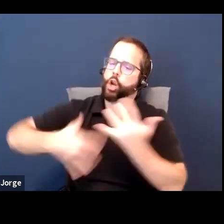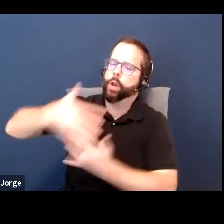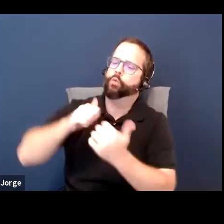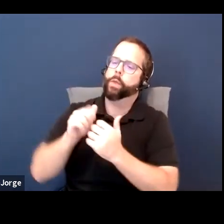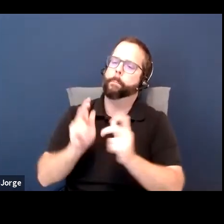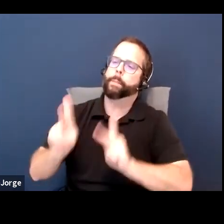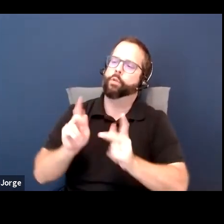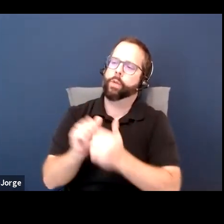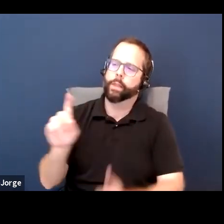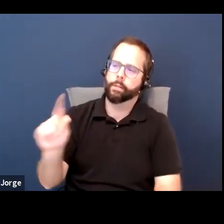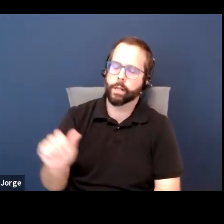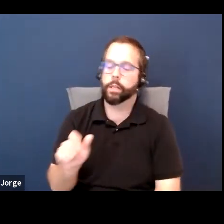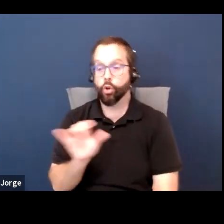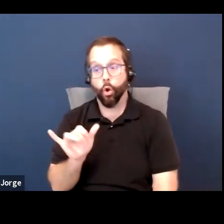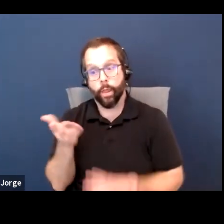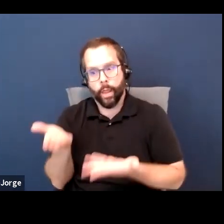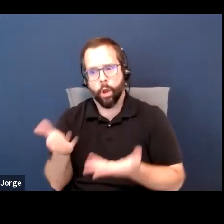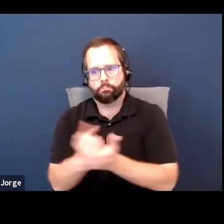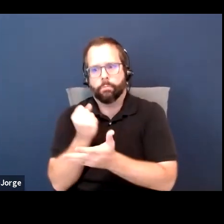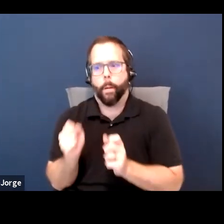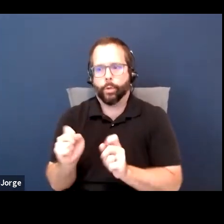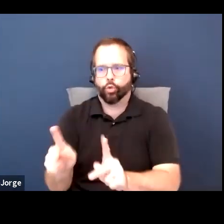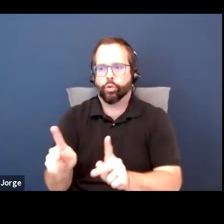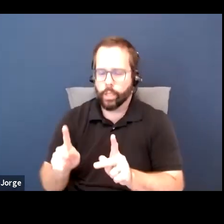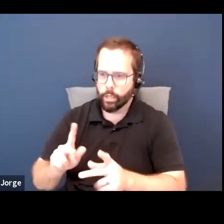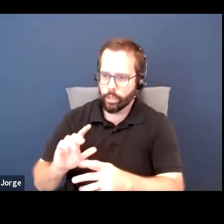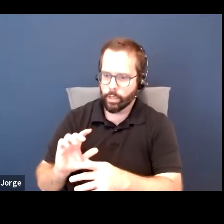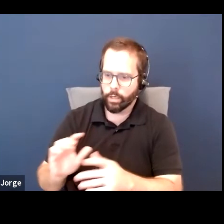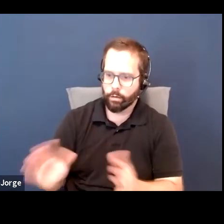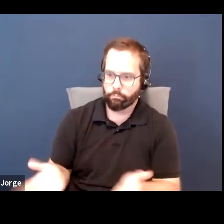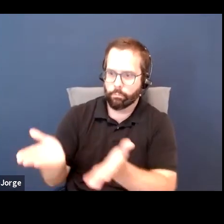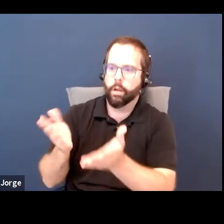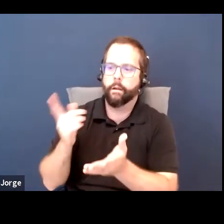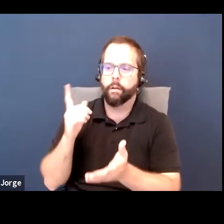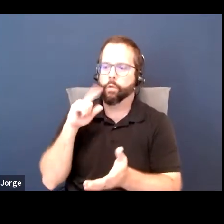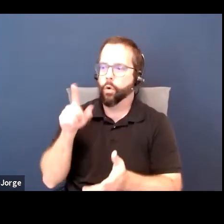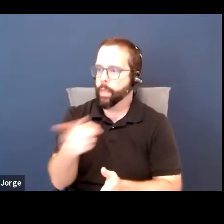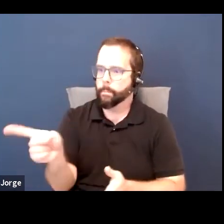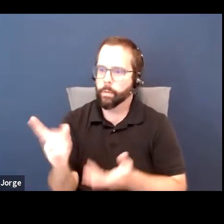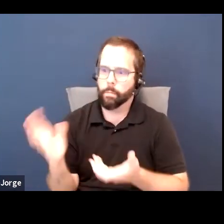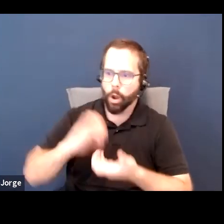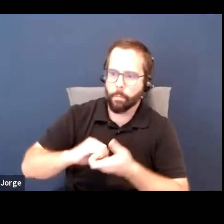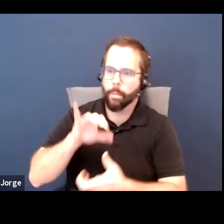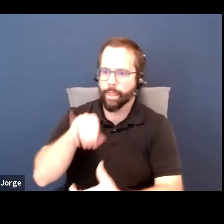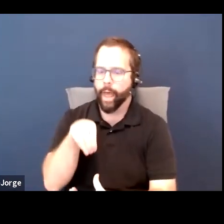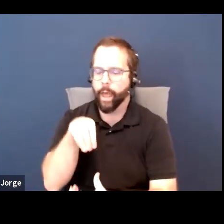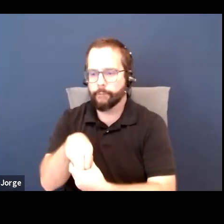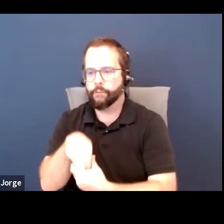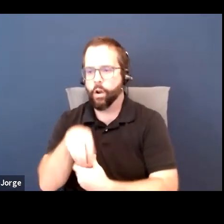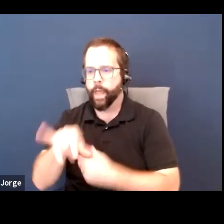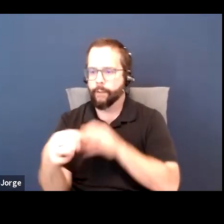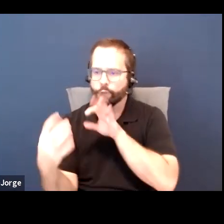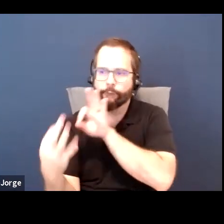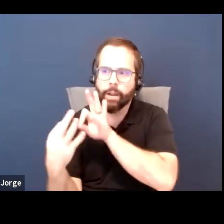can create opportunities for your consumers to be a part of this feedback and relationship, and get them engaged with their